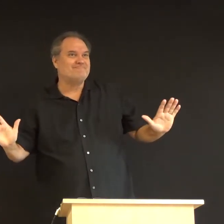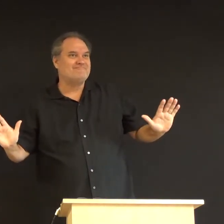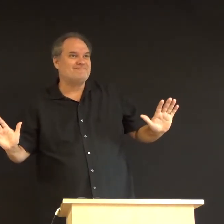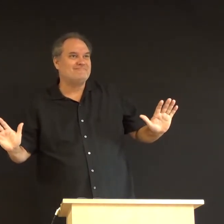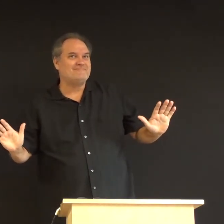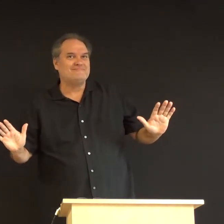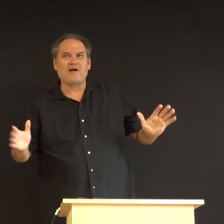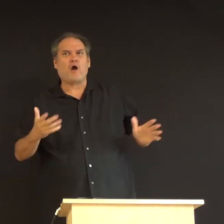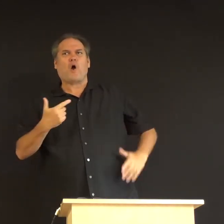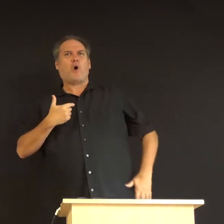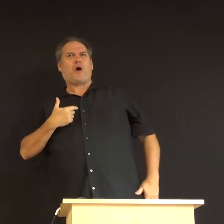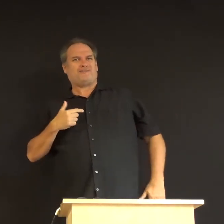Okay.